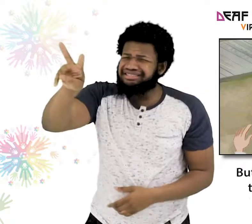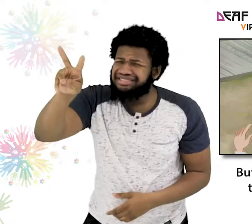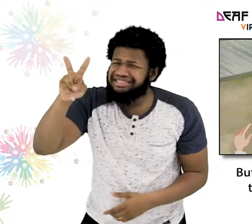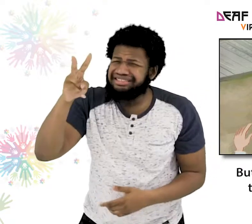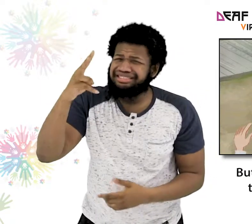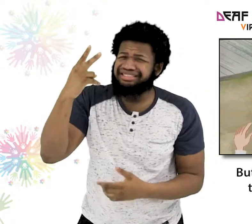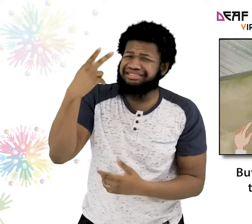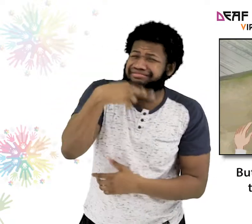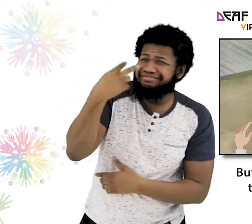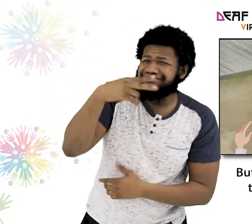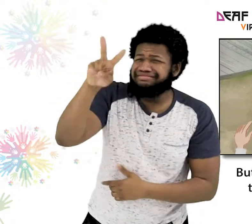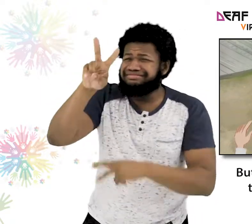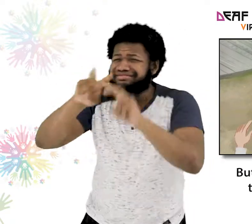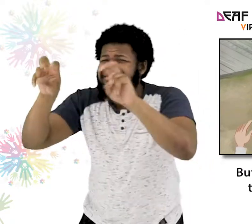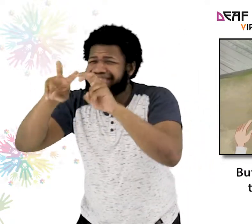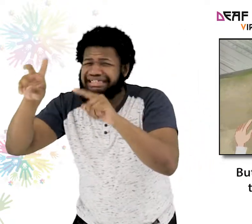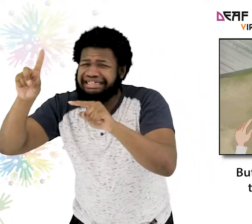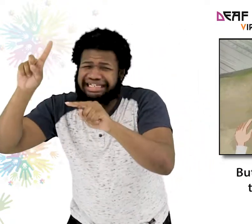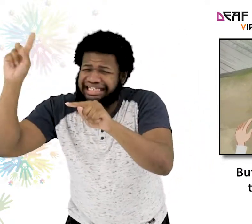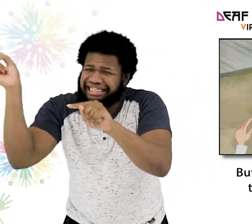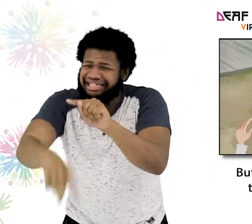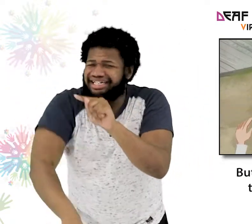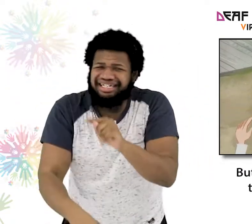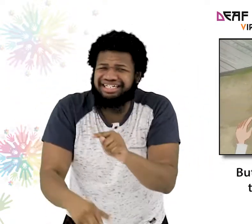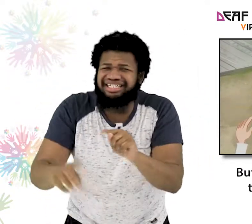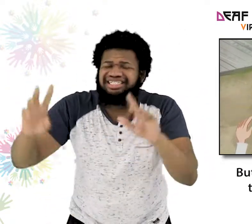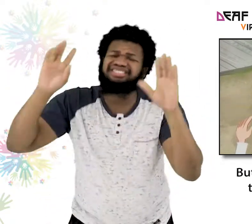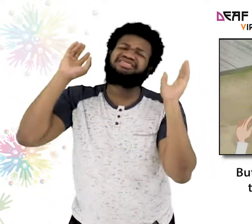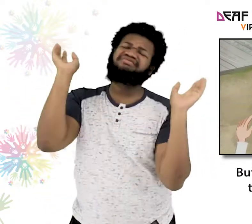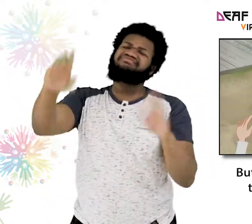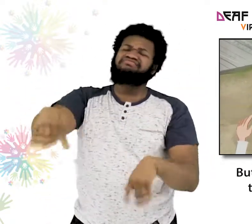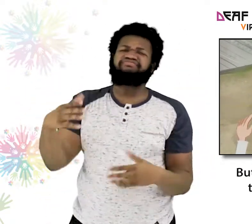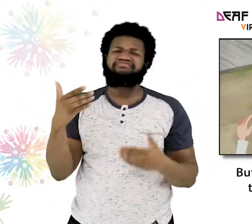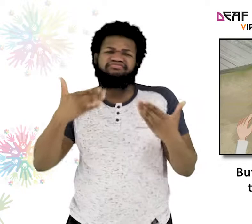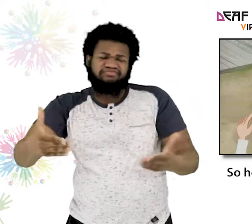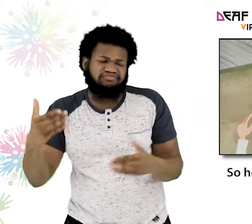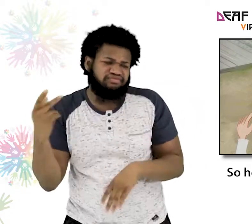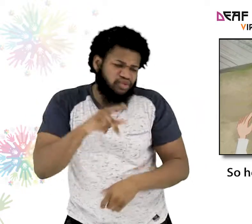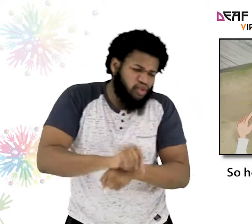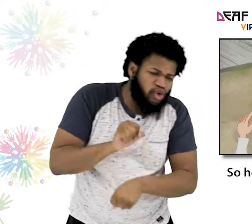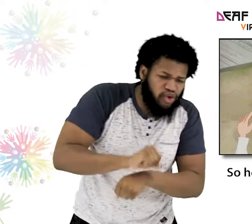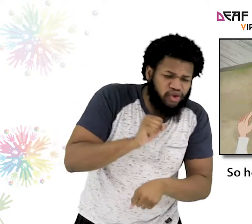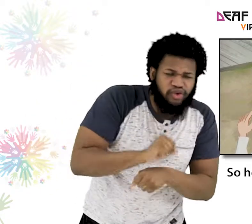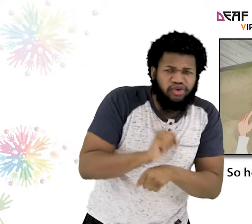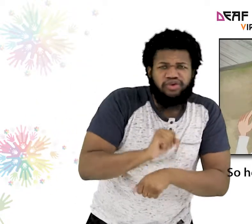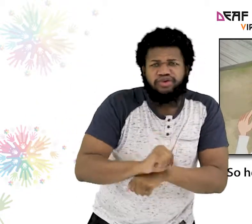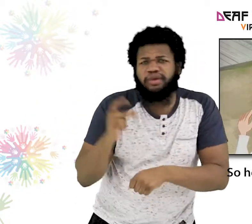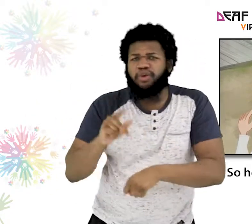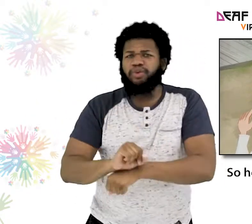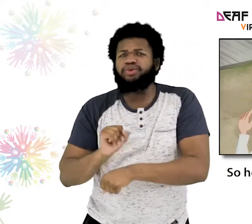But William couldn't read the player's lips from where he was. So he turned back to work.